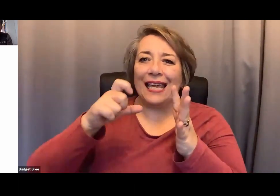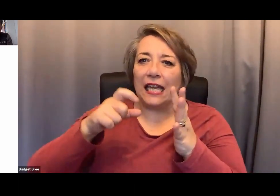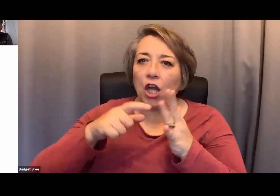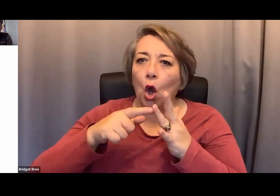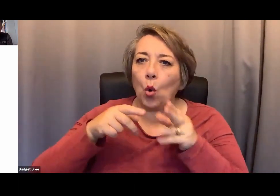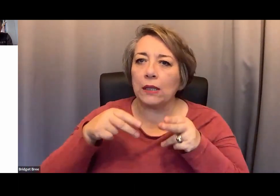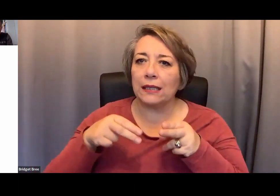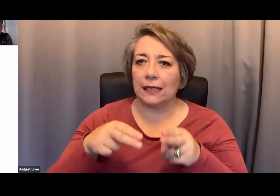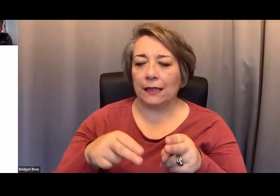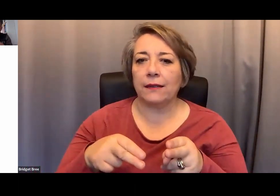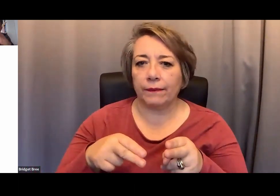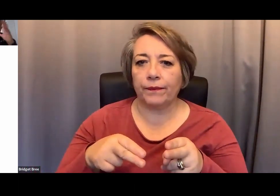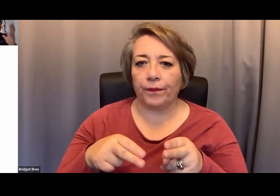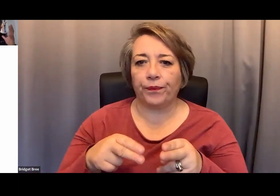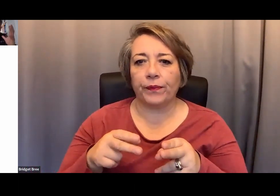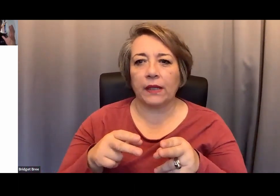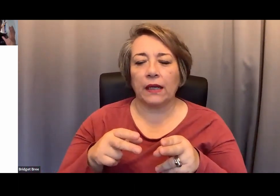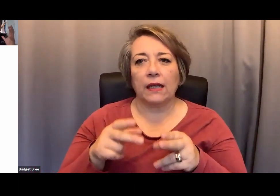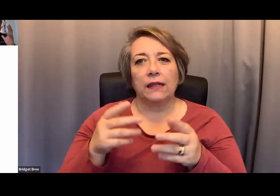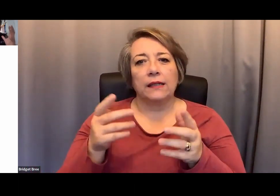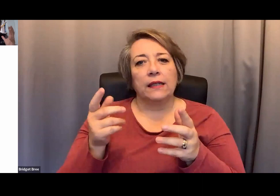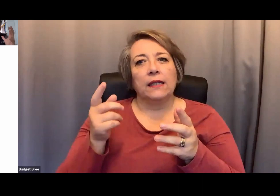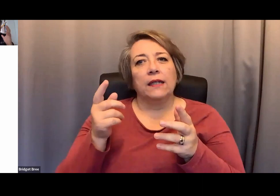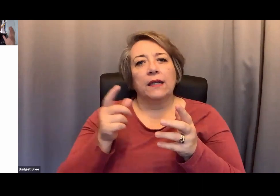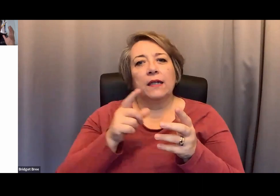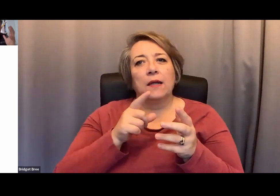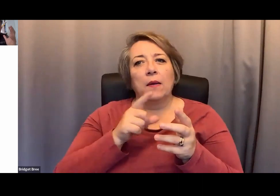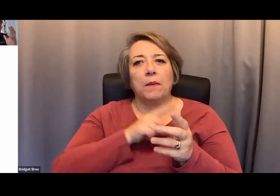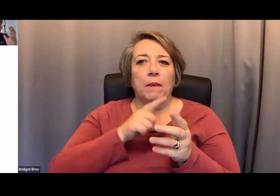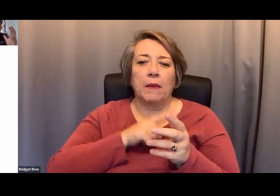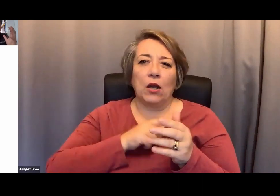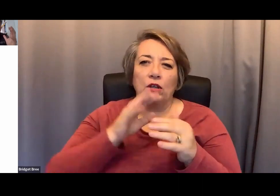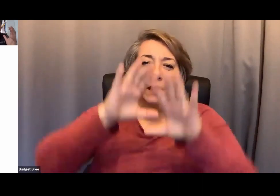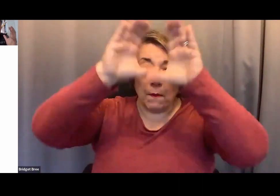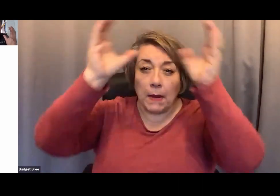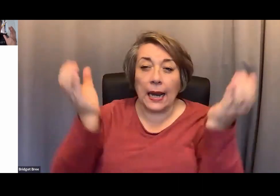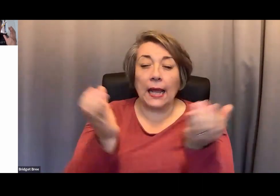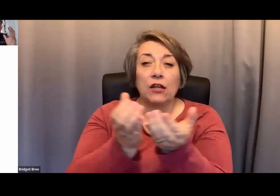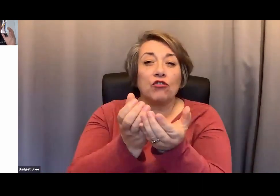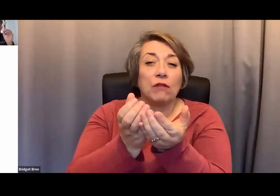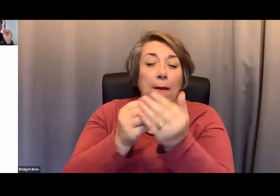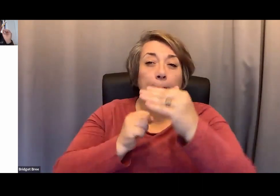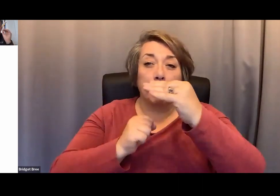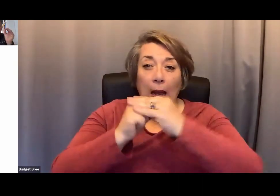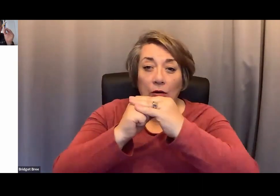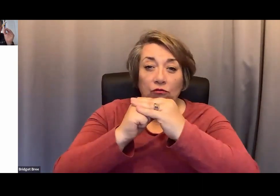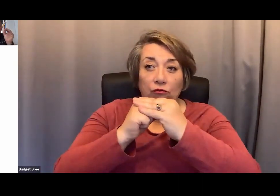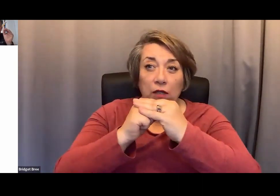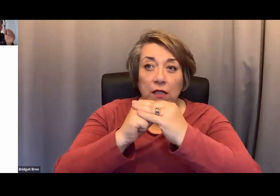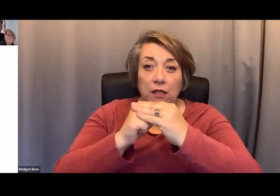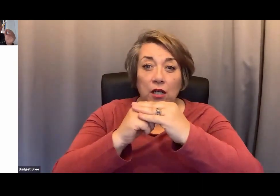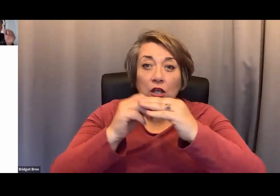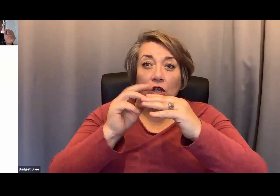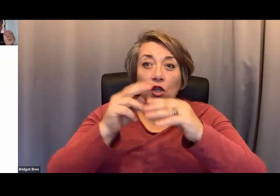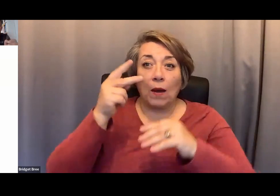of working with Stockholm Resilience Center. Out of the planetary boundary limits, you have a core boundary